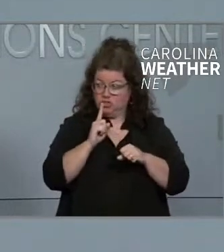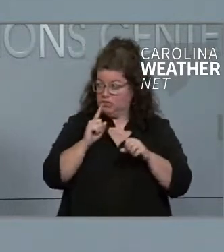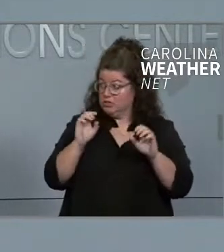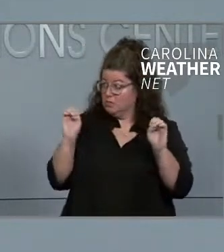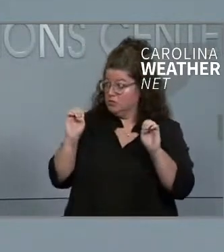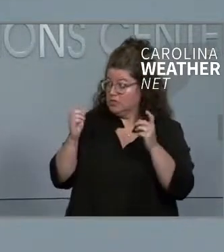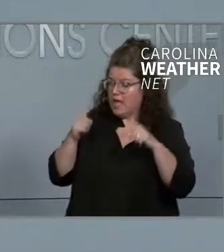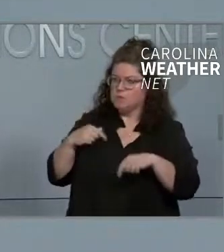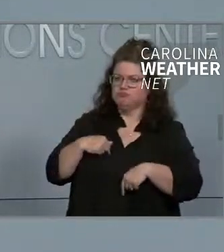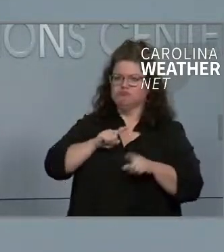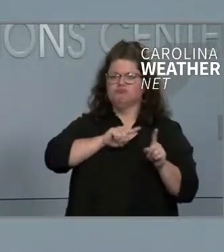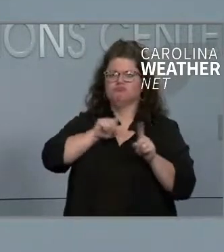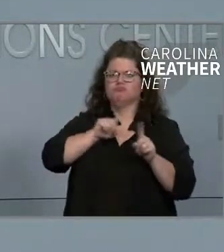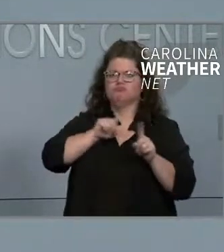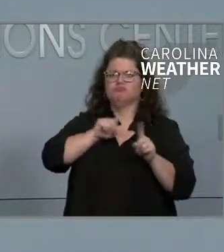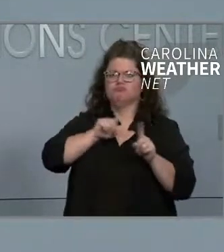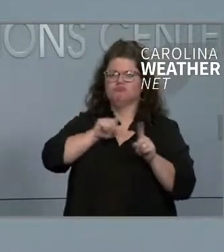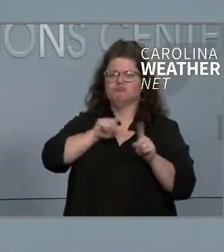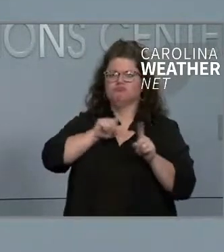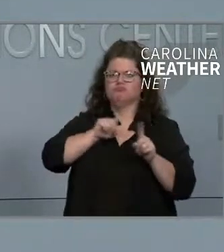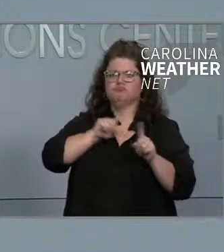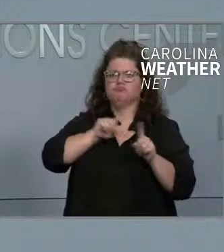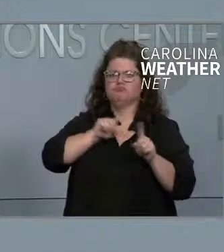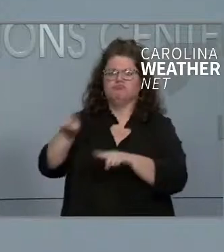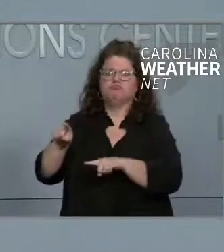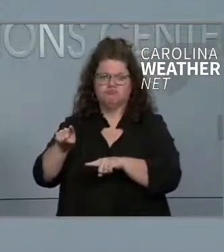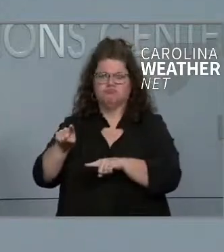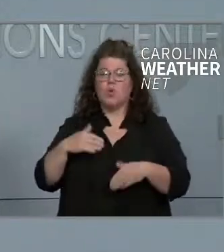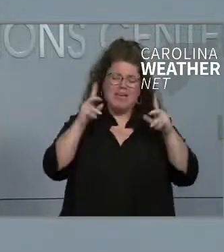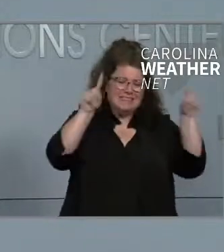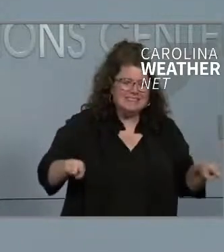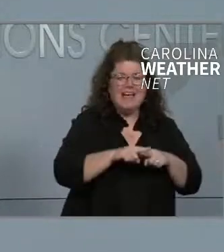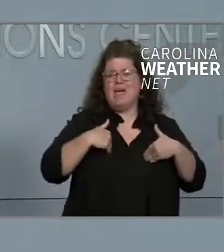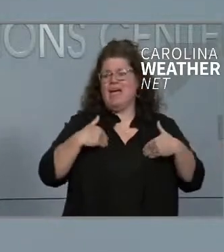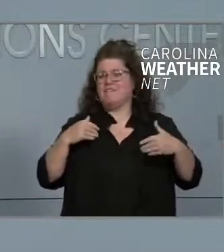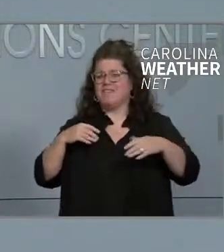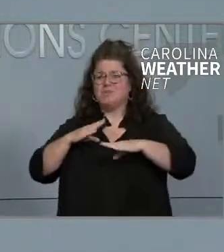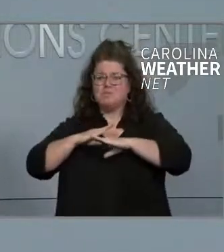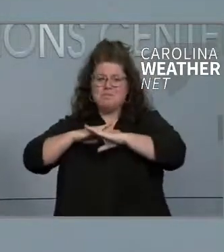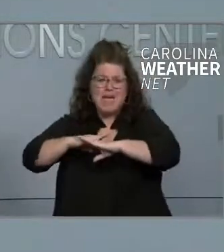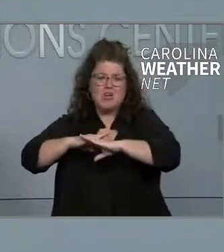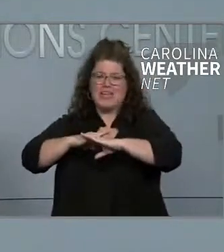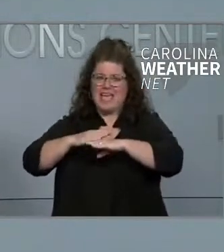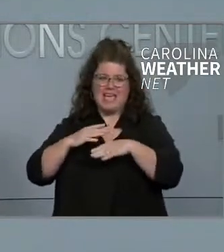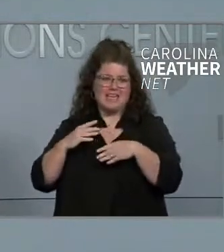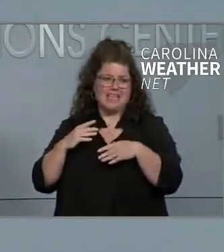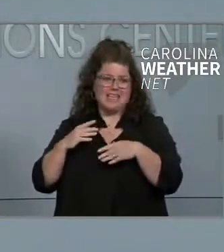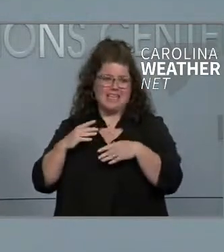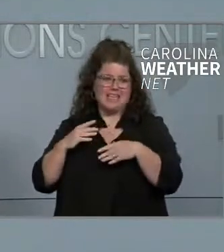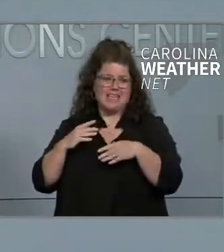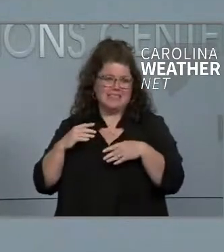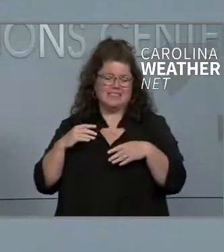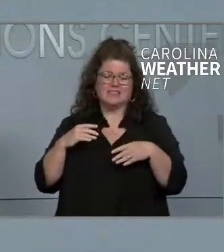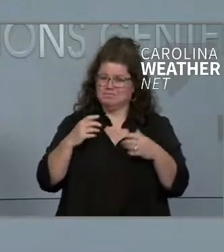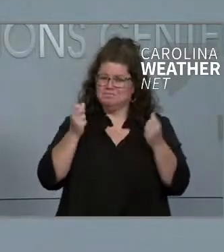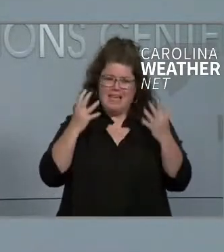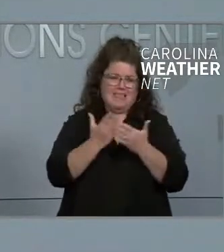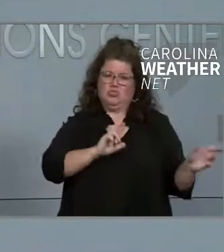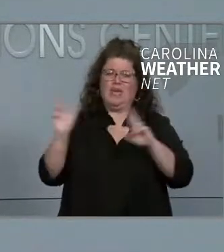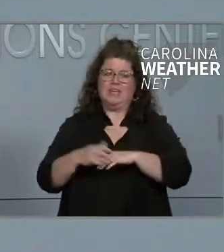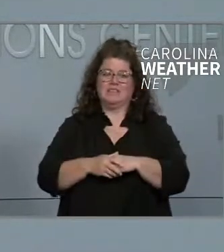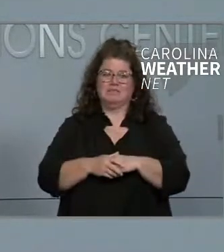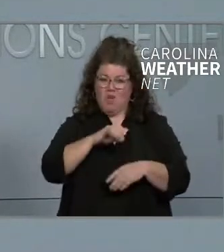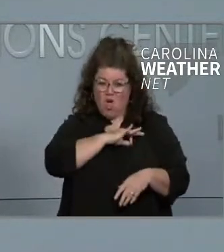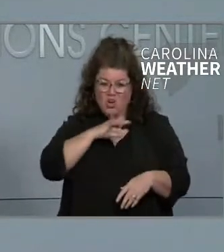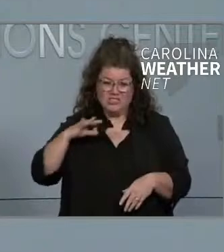emergencies. We have thousands of signs, barricades, and other necessary equipment ready for these efforts. Our